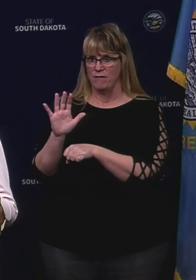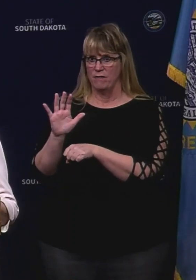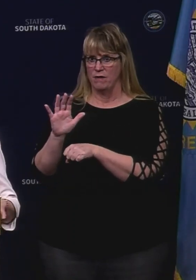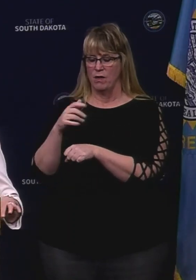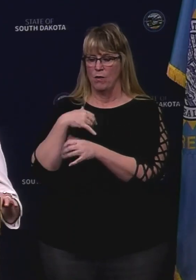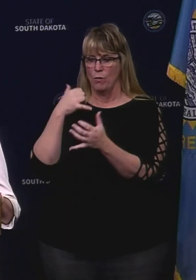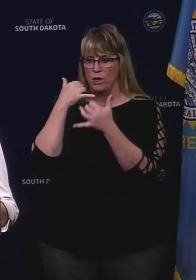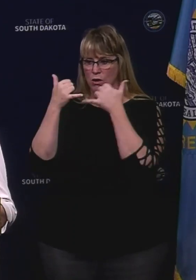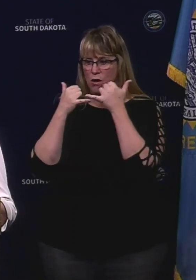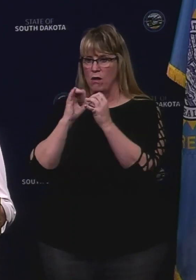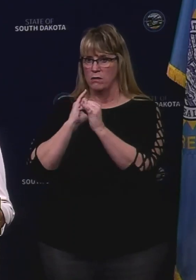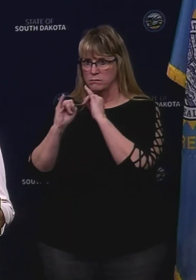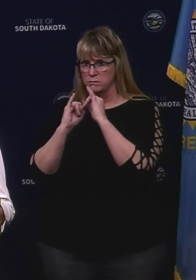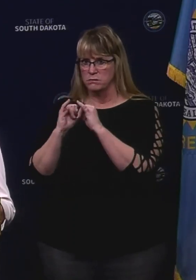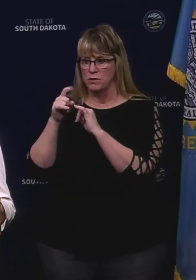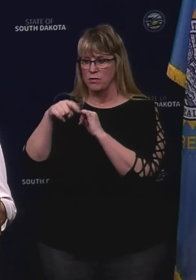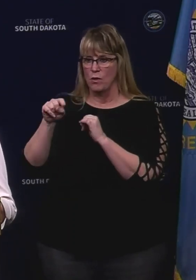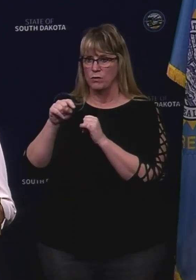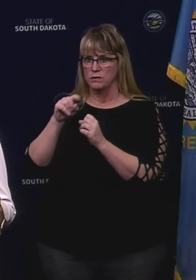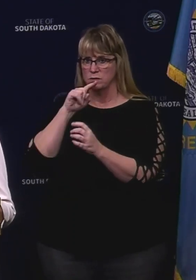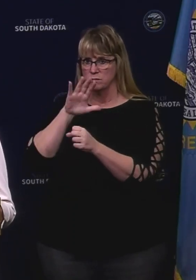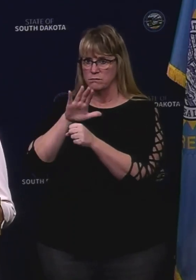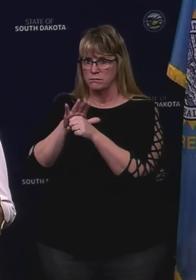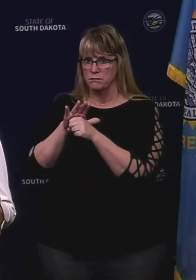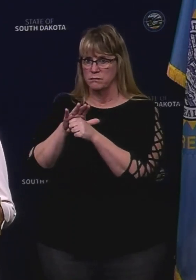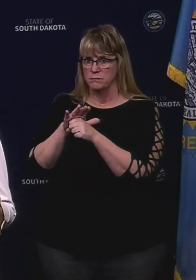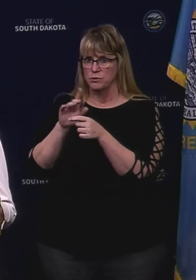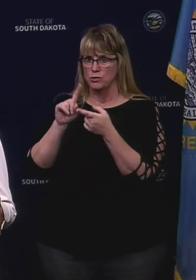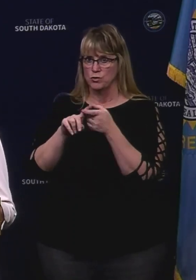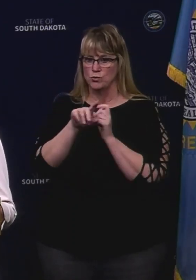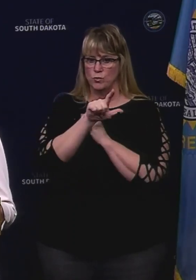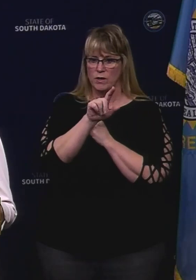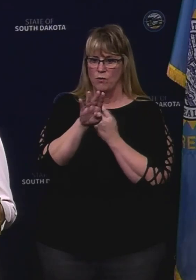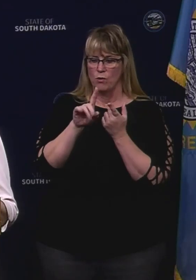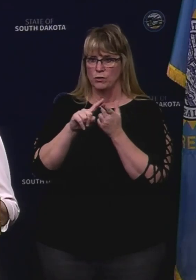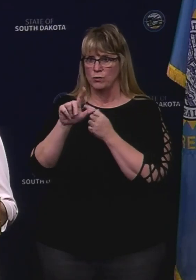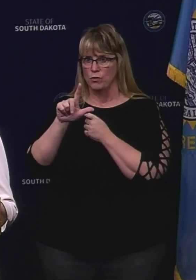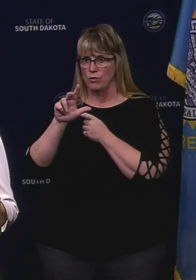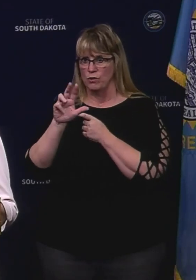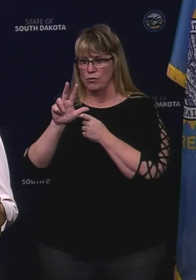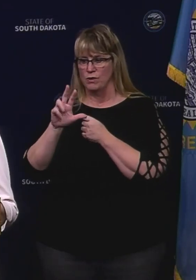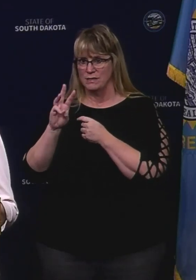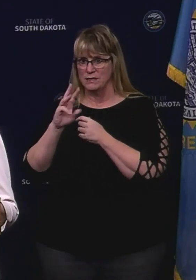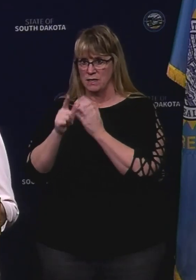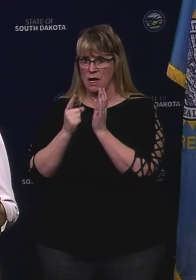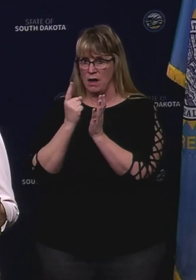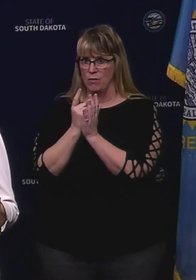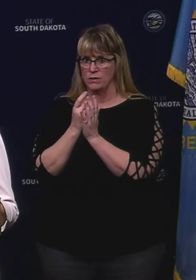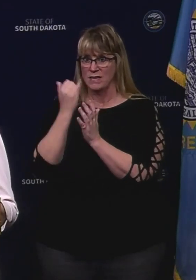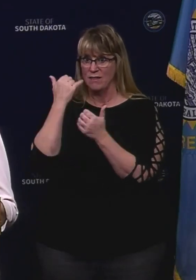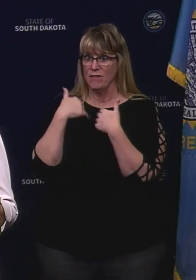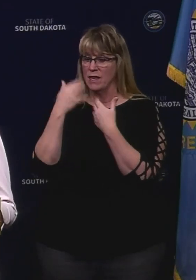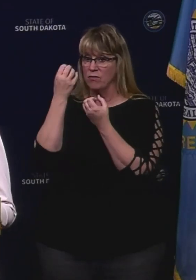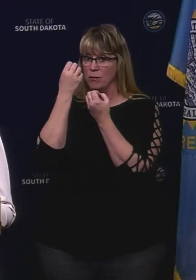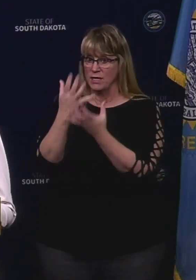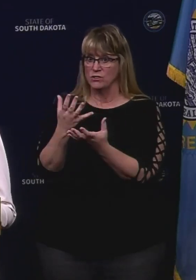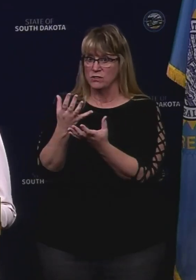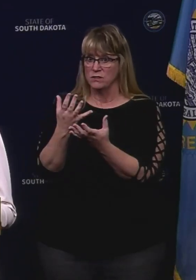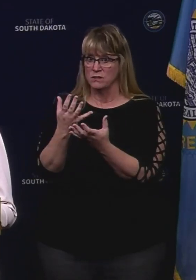positive cases over the next 24 to 36 hours. And so if there are those kinds of details,